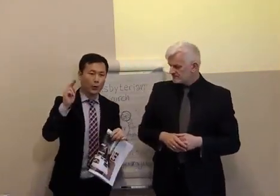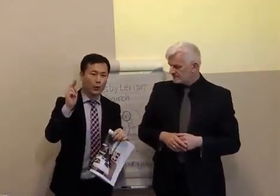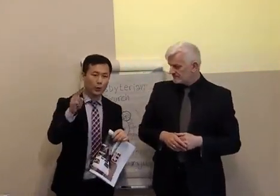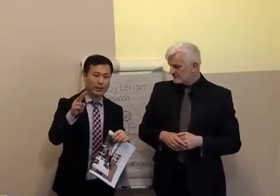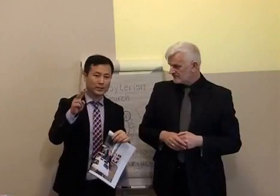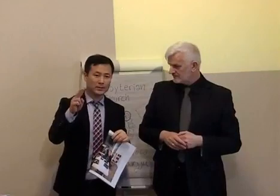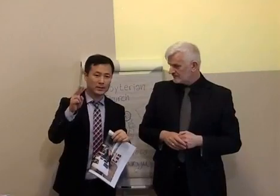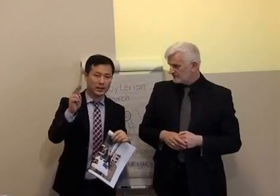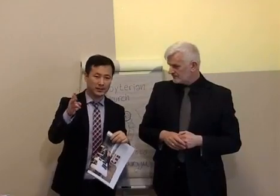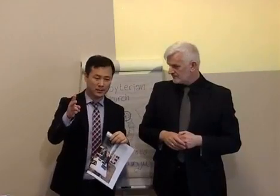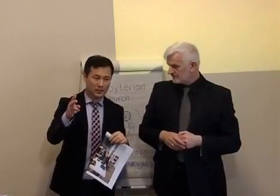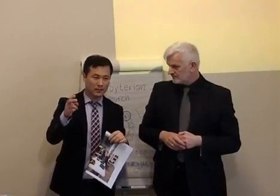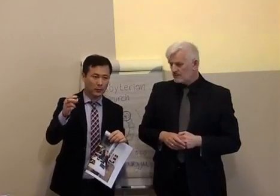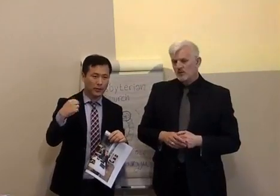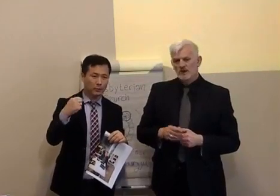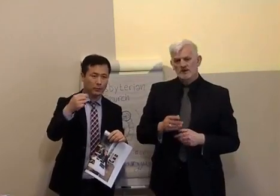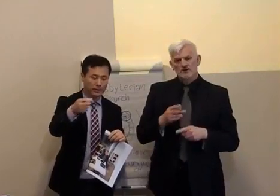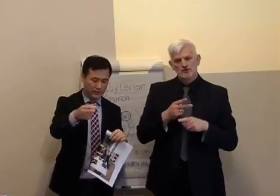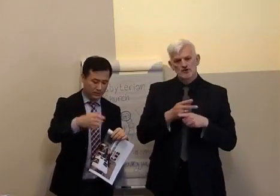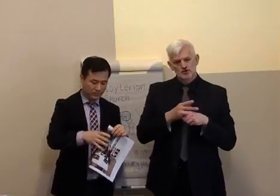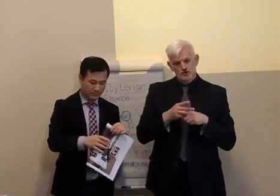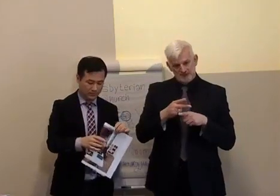Two weeks later, we moved in.